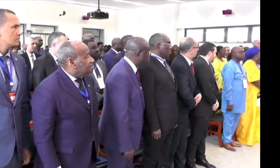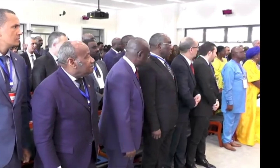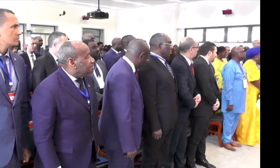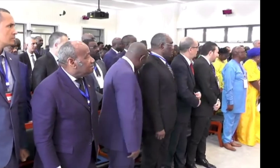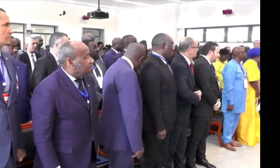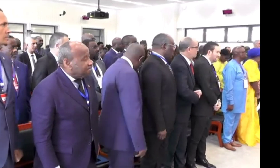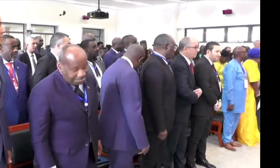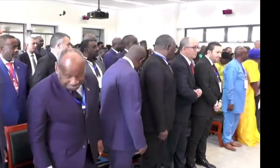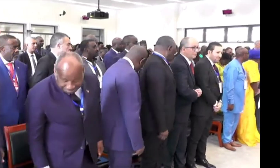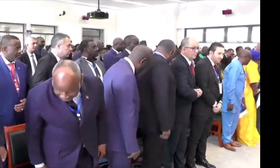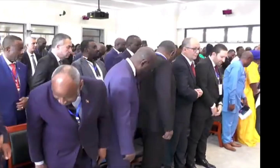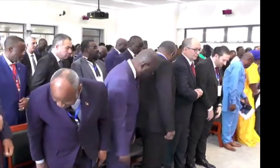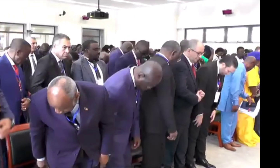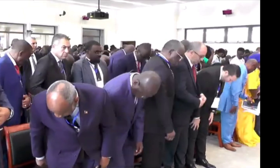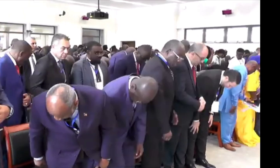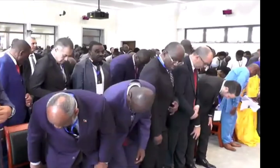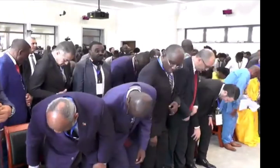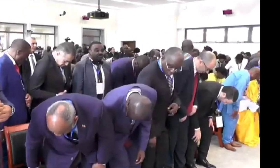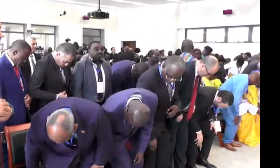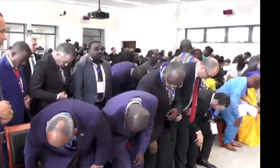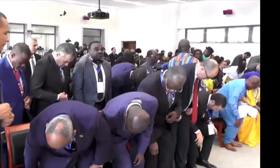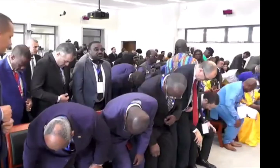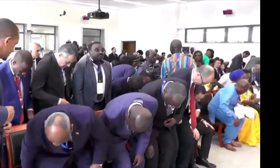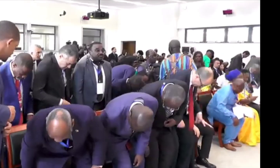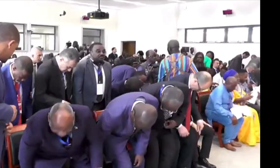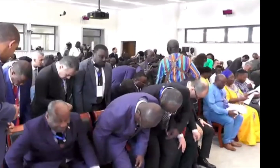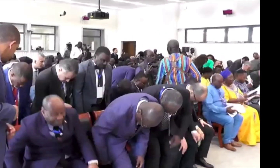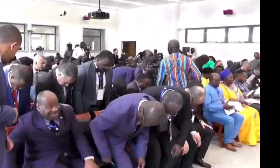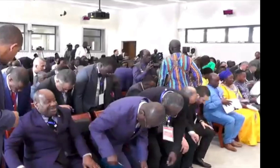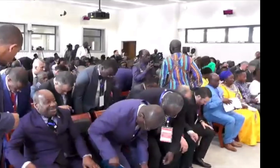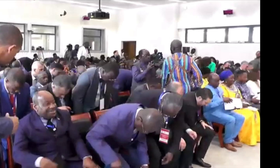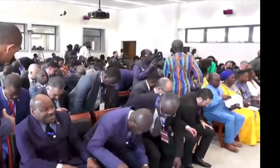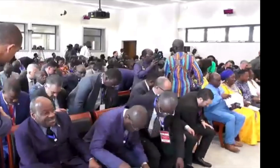ladies and gentlemen. Let's be seated, please. Thank you.